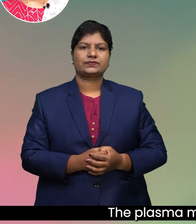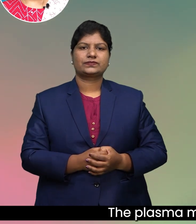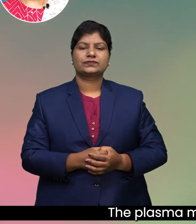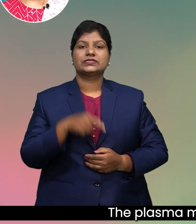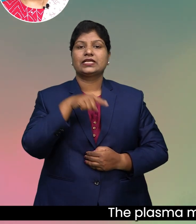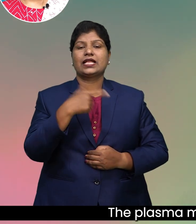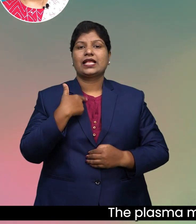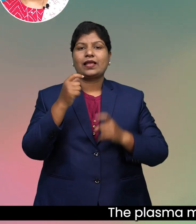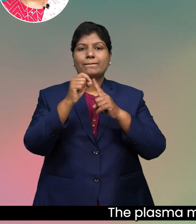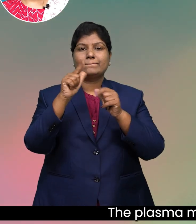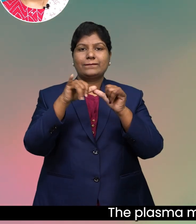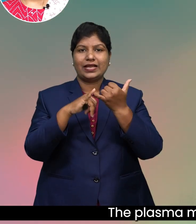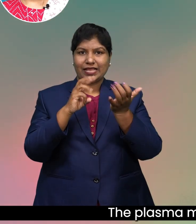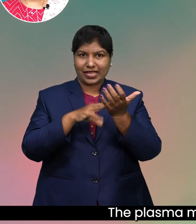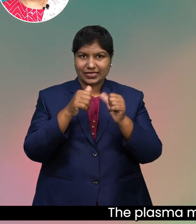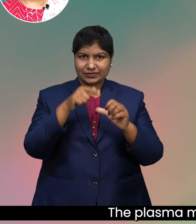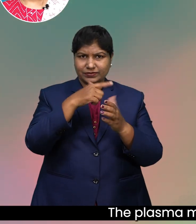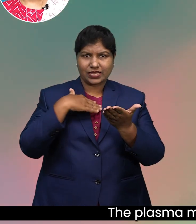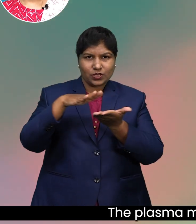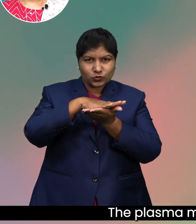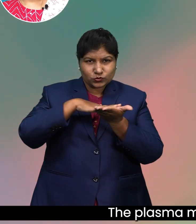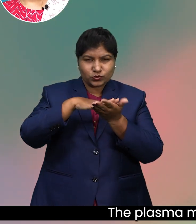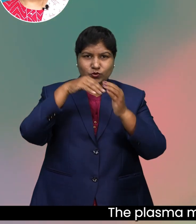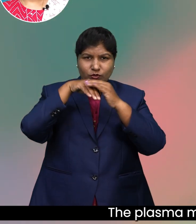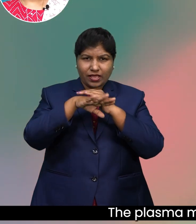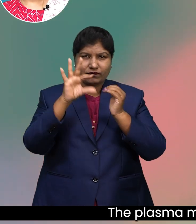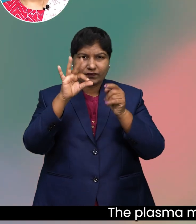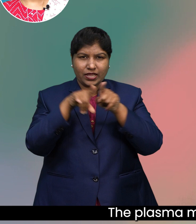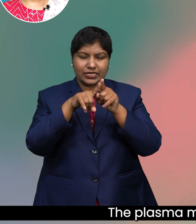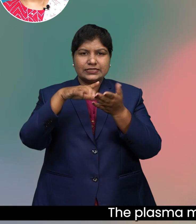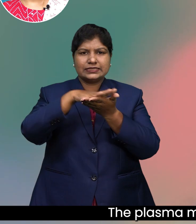The plasma membrane is surrounded by